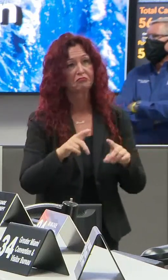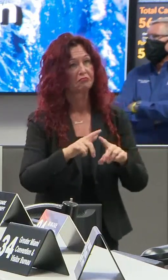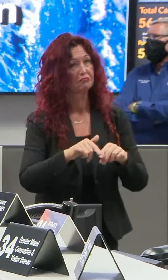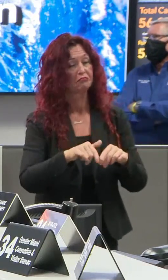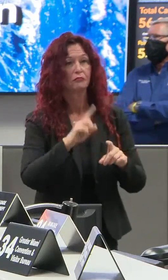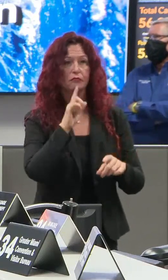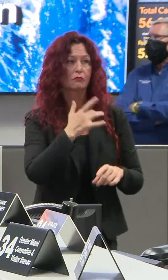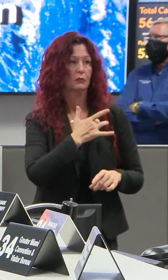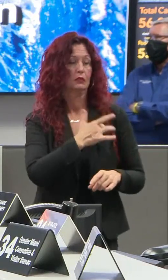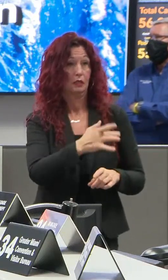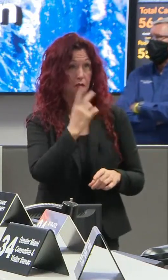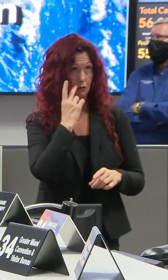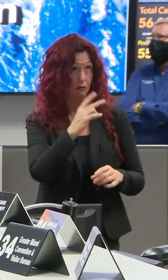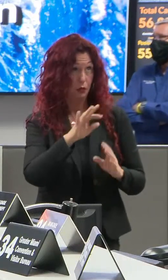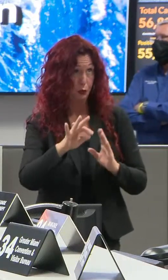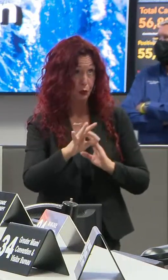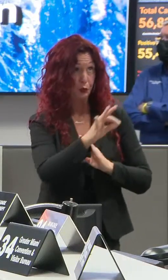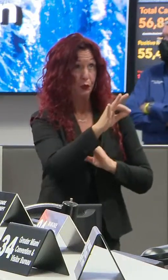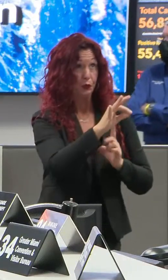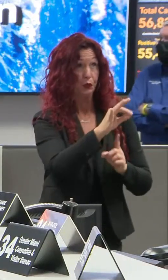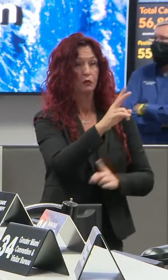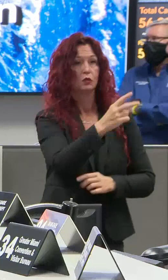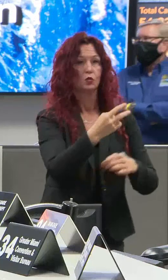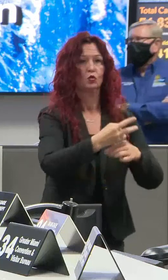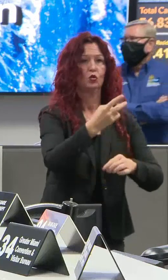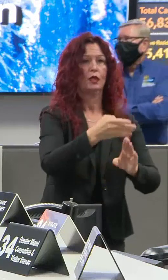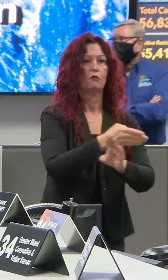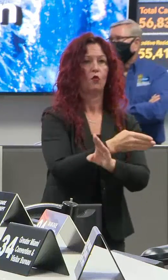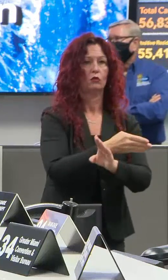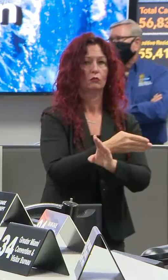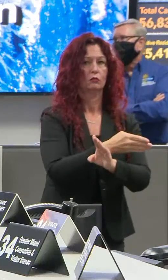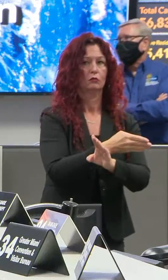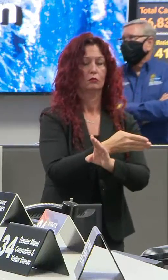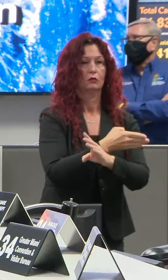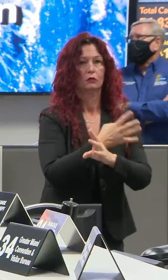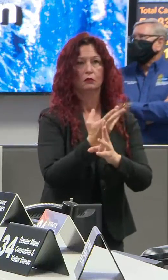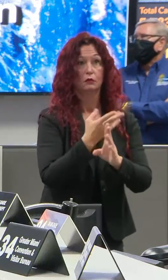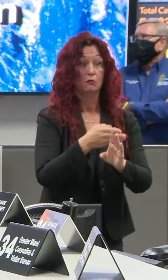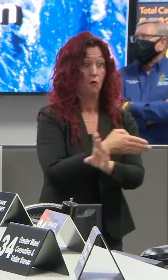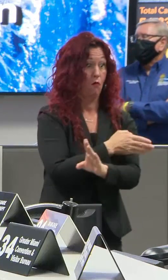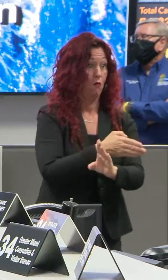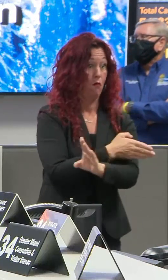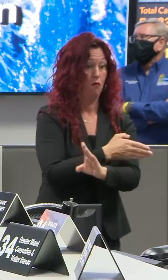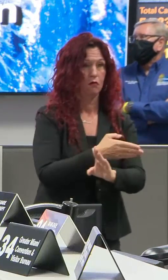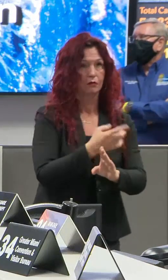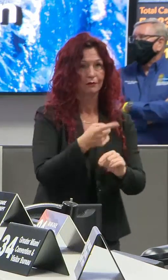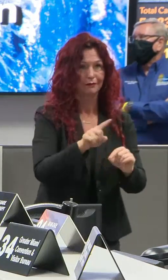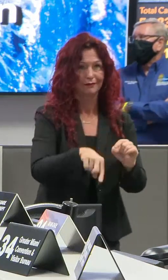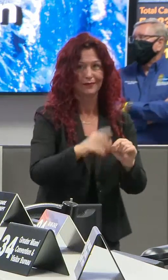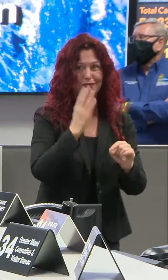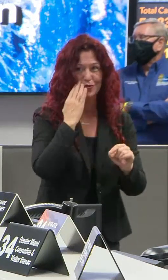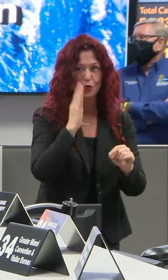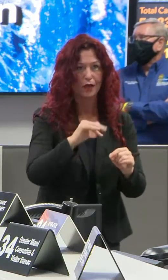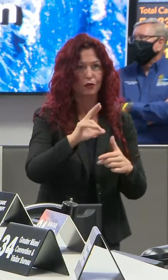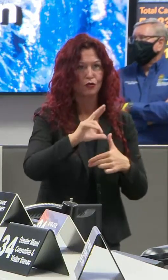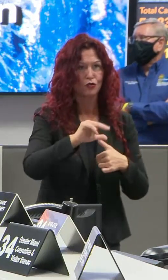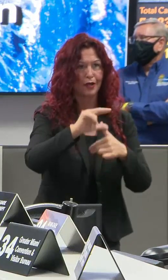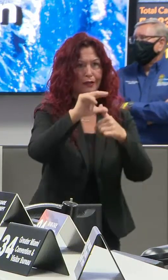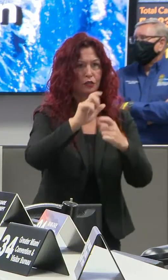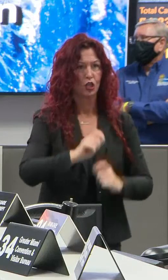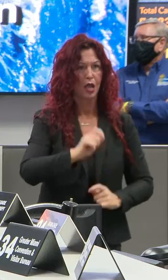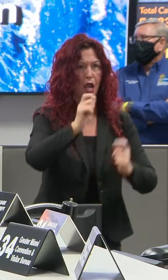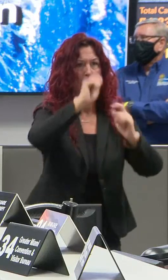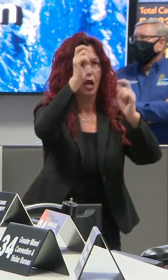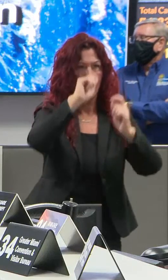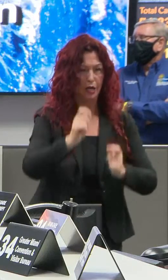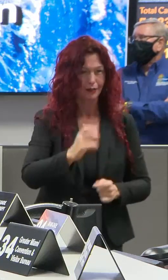to. Why is it so that window so tight? Is because the flood maps all depend on the anticipated